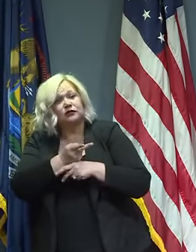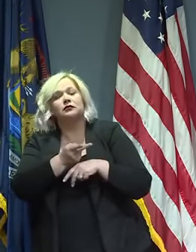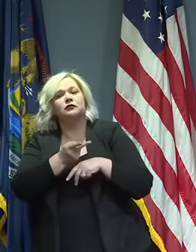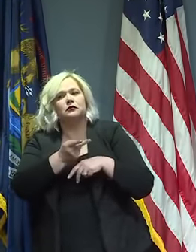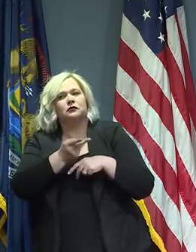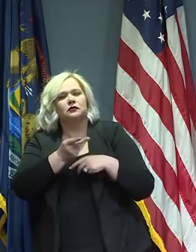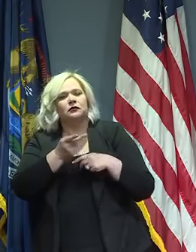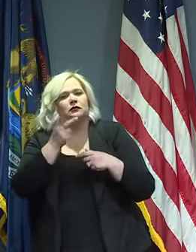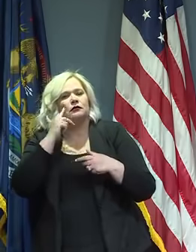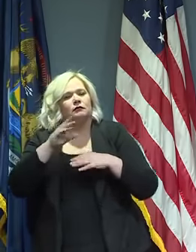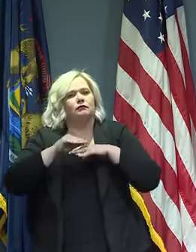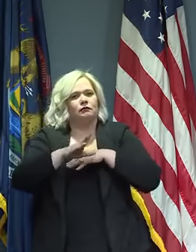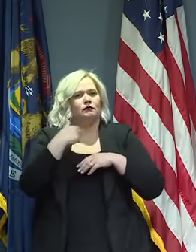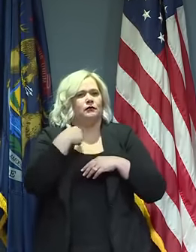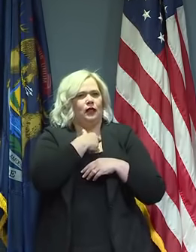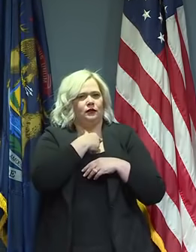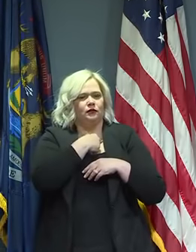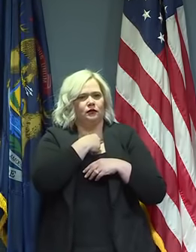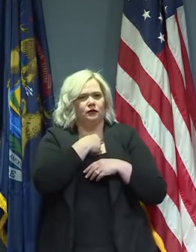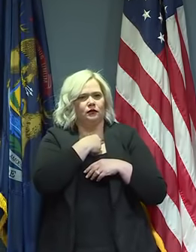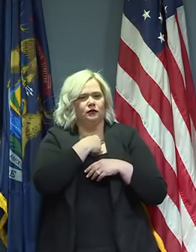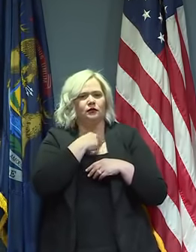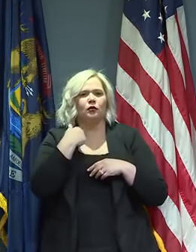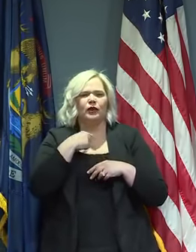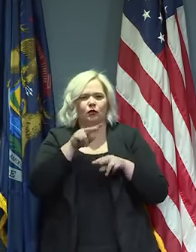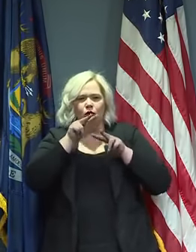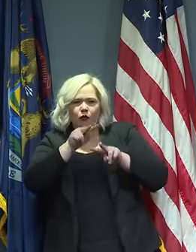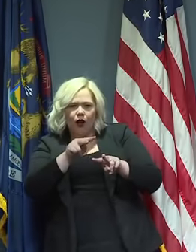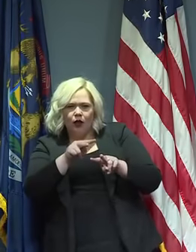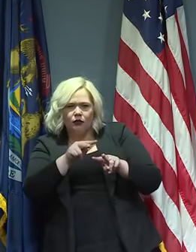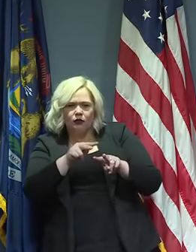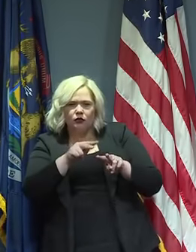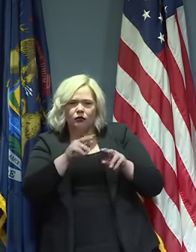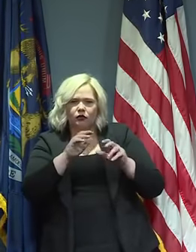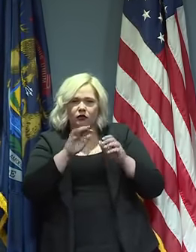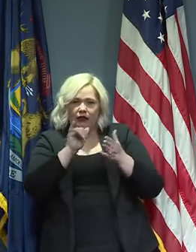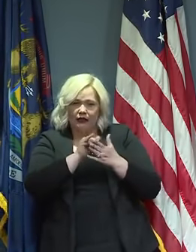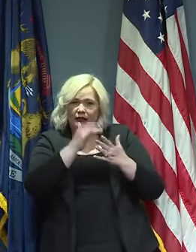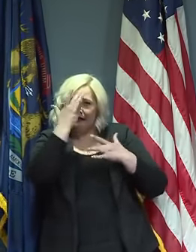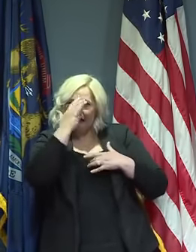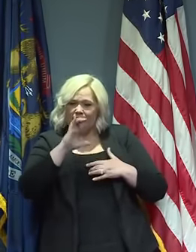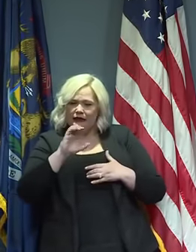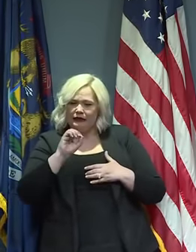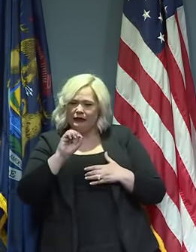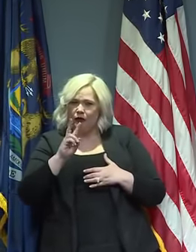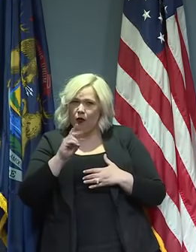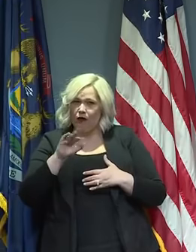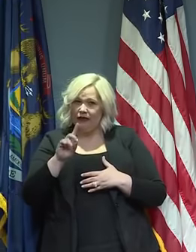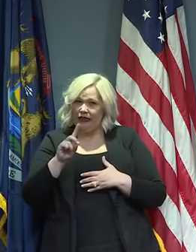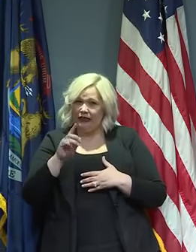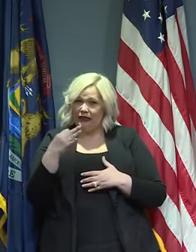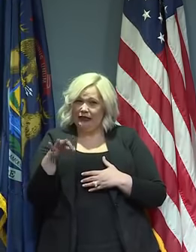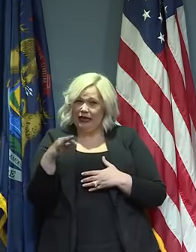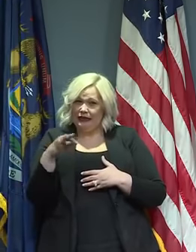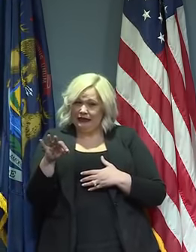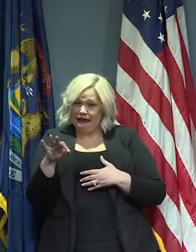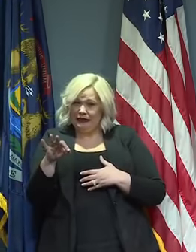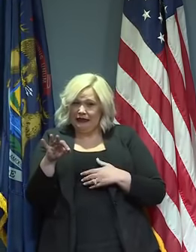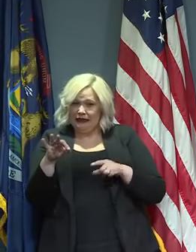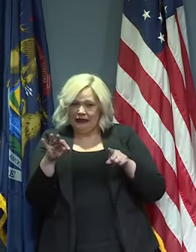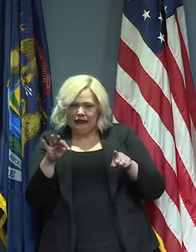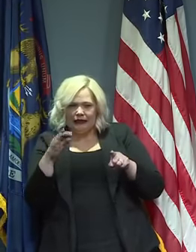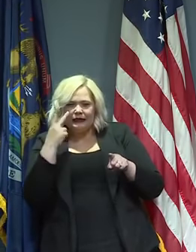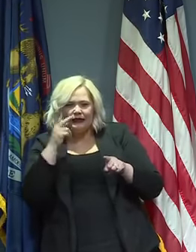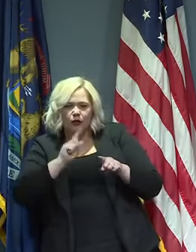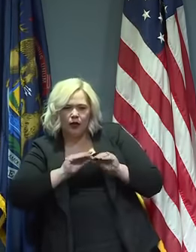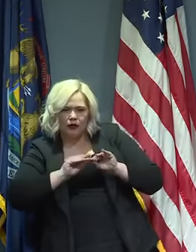use these 8 regions then to track the intensity and the evolution of the disease over time across our state, as well as